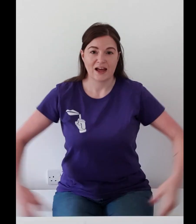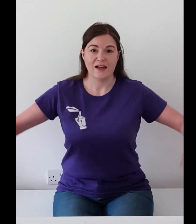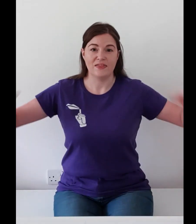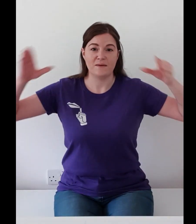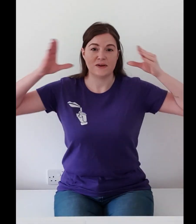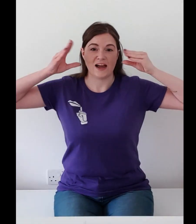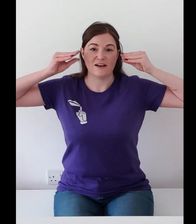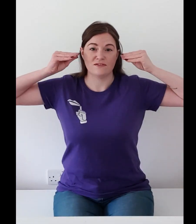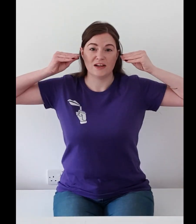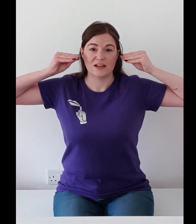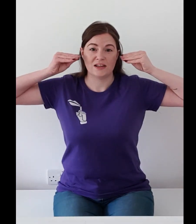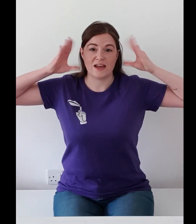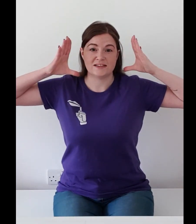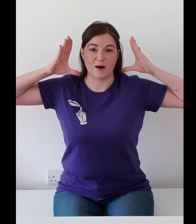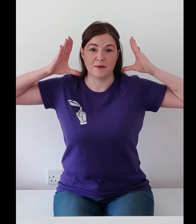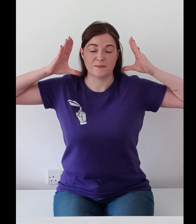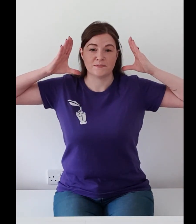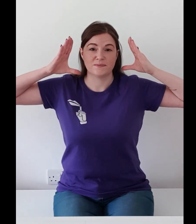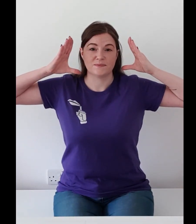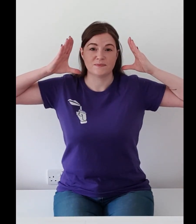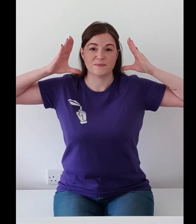And then we have get up.